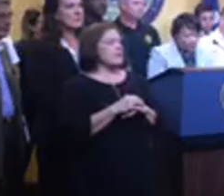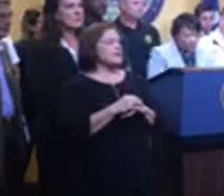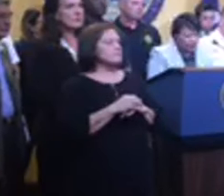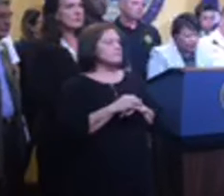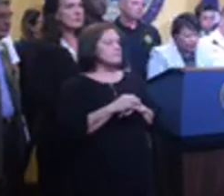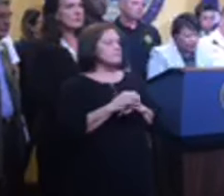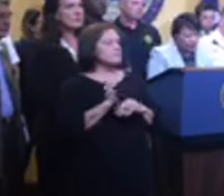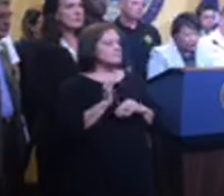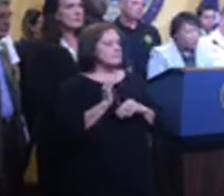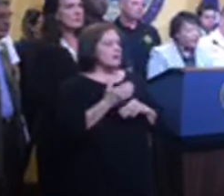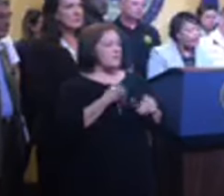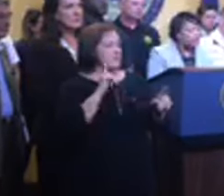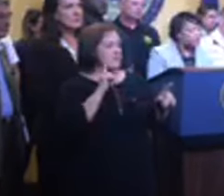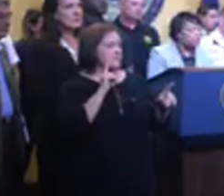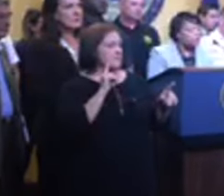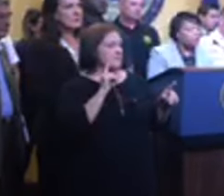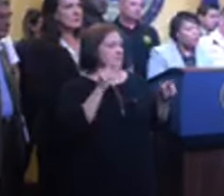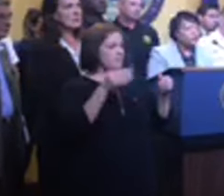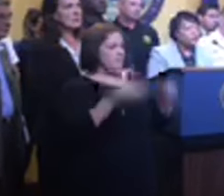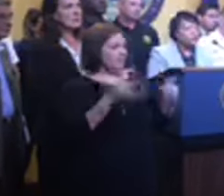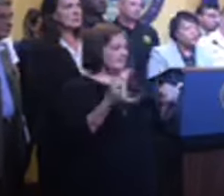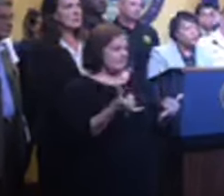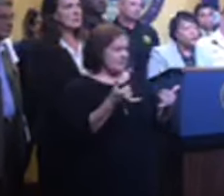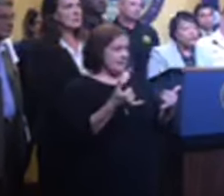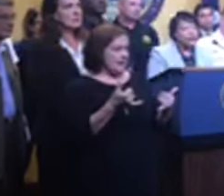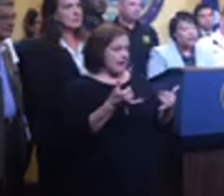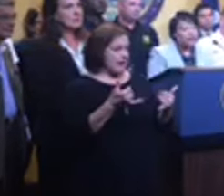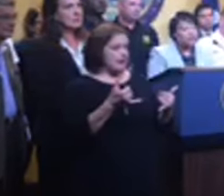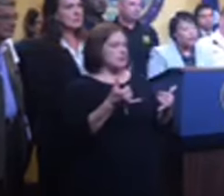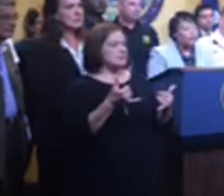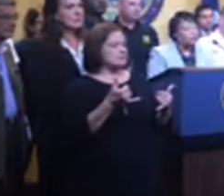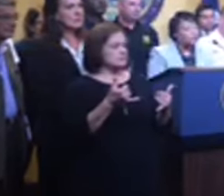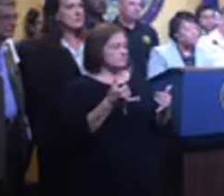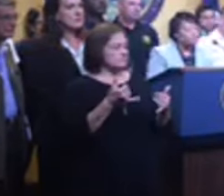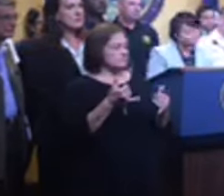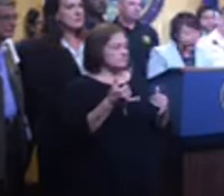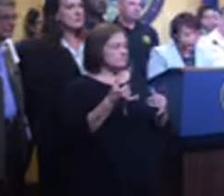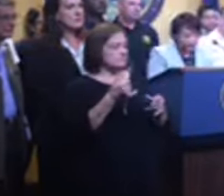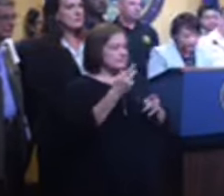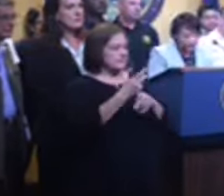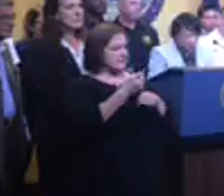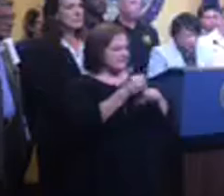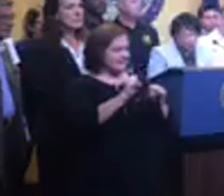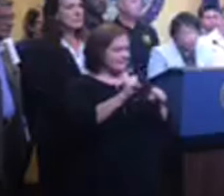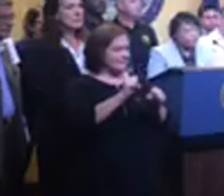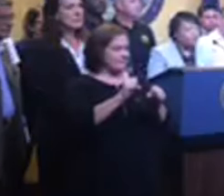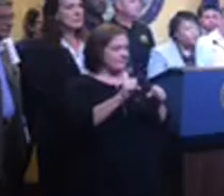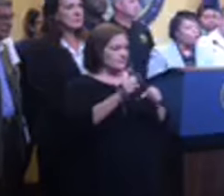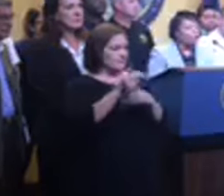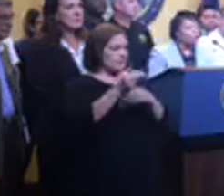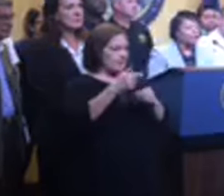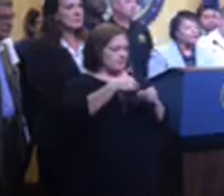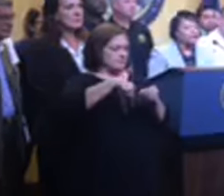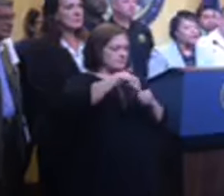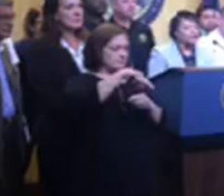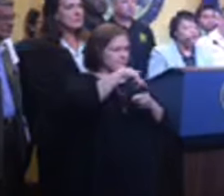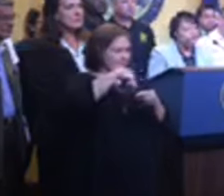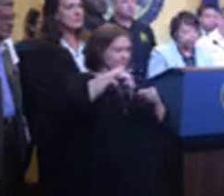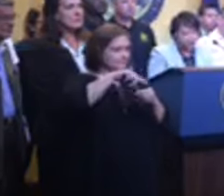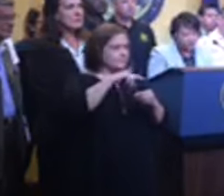Our focus remains on securing the perimeters of the site and moving forward